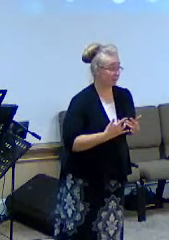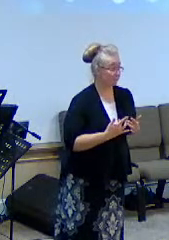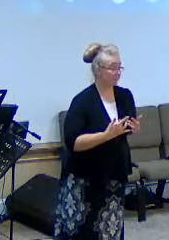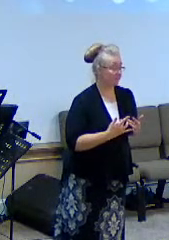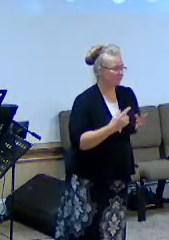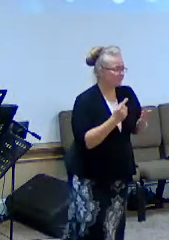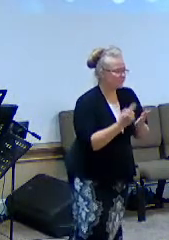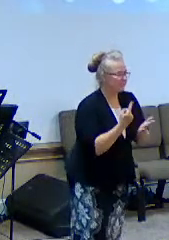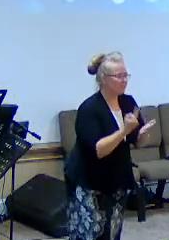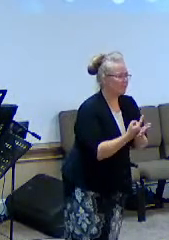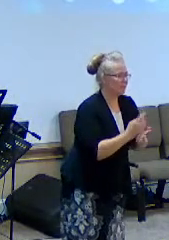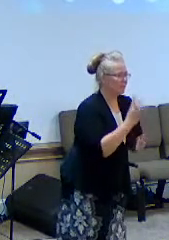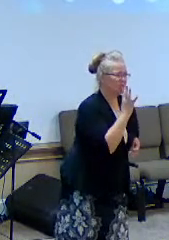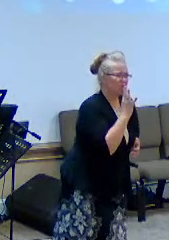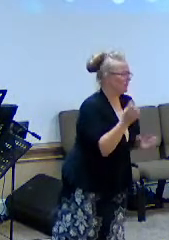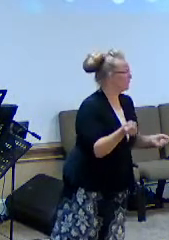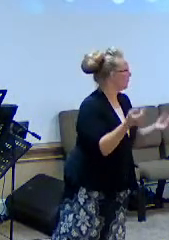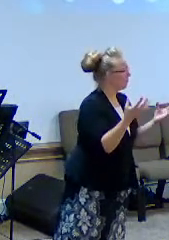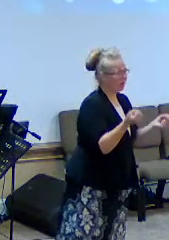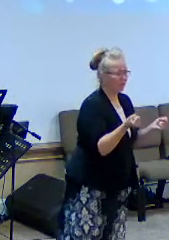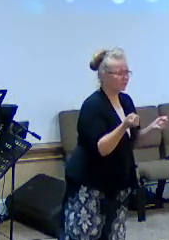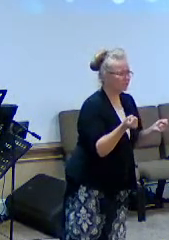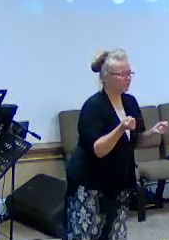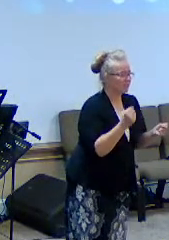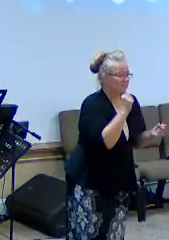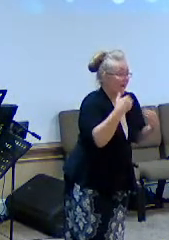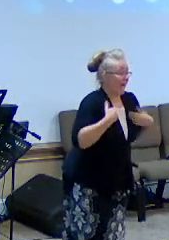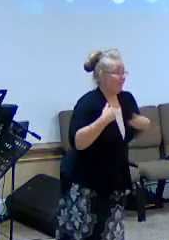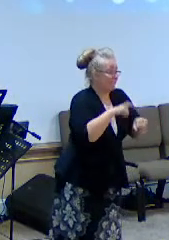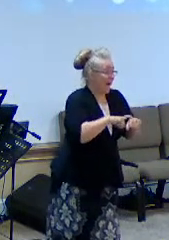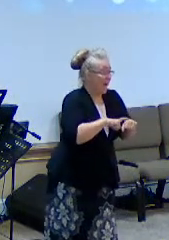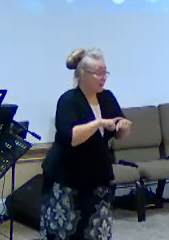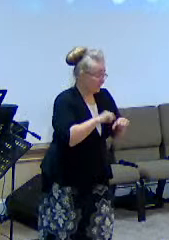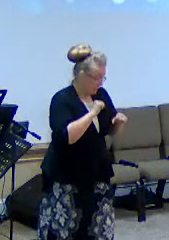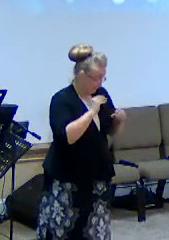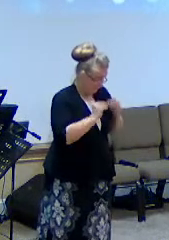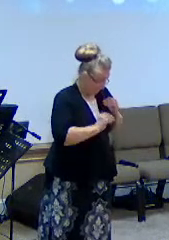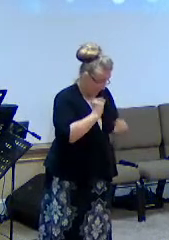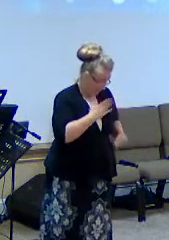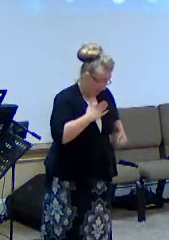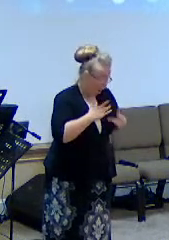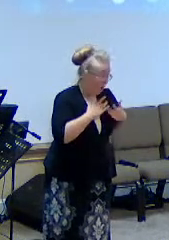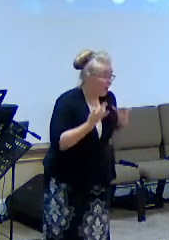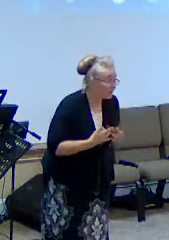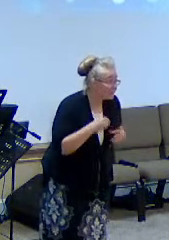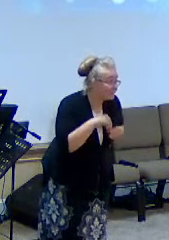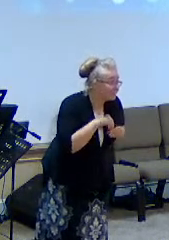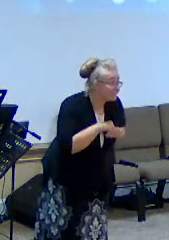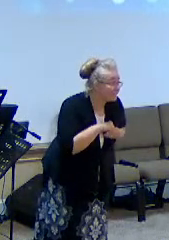Because sometimes we're talking so much that we don't have any time to deal with our hearts.